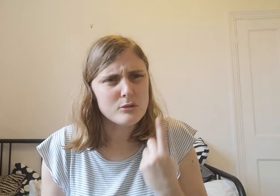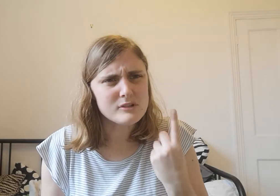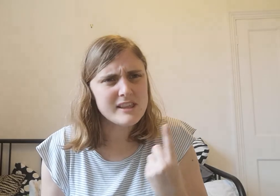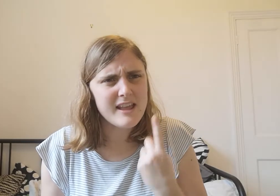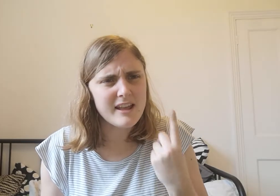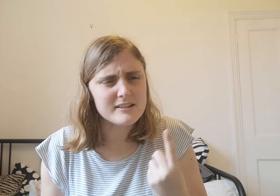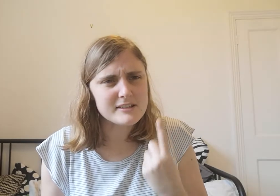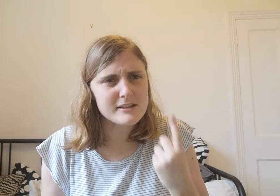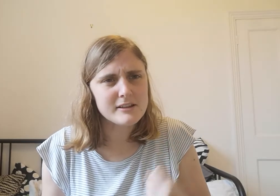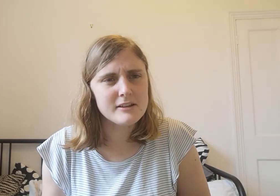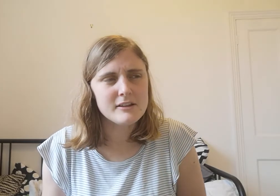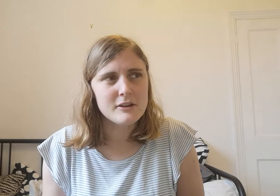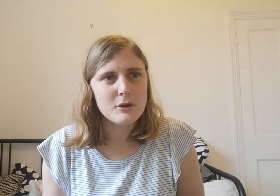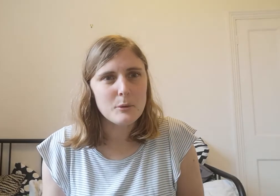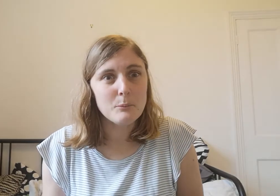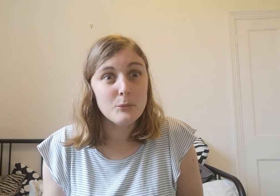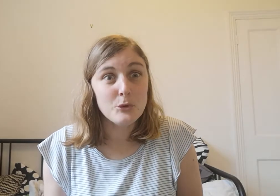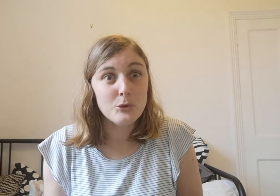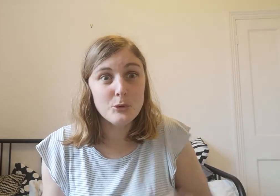Who's that?